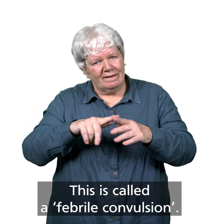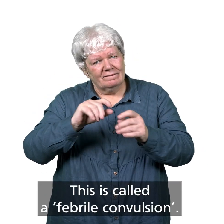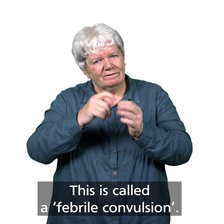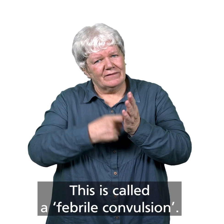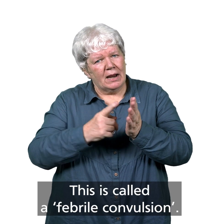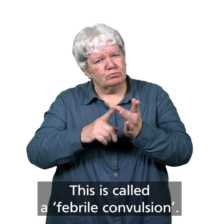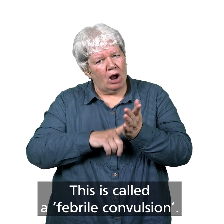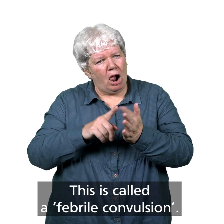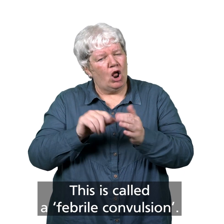febrile convulsion.